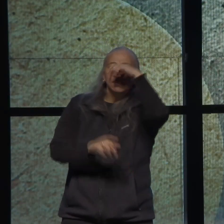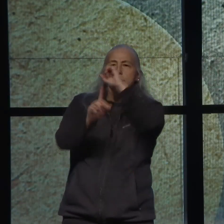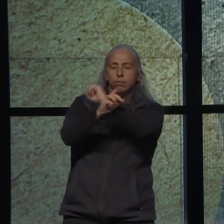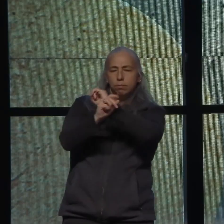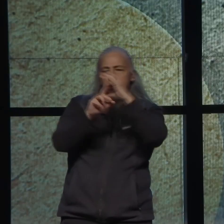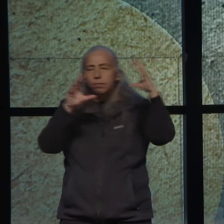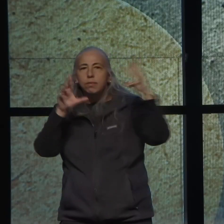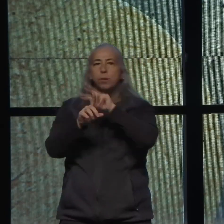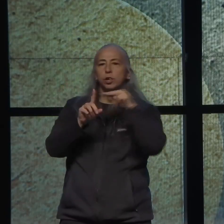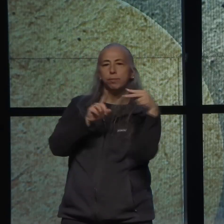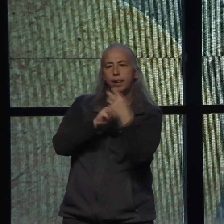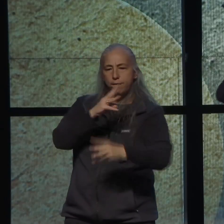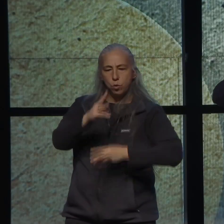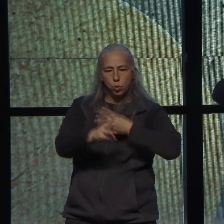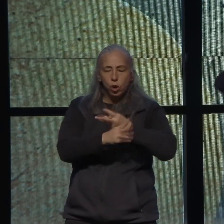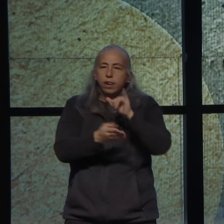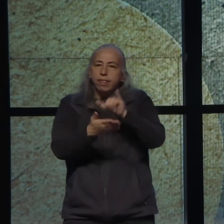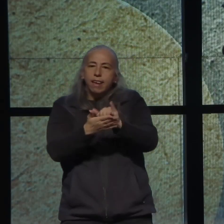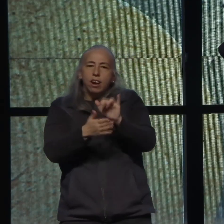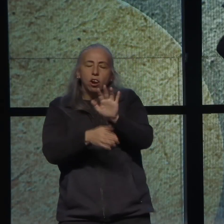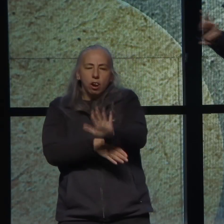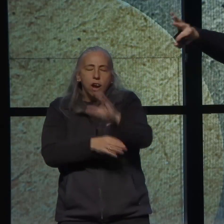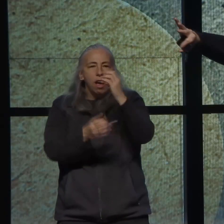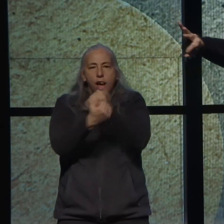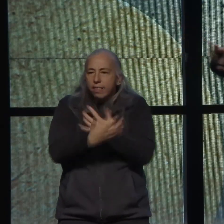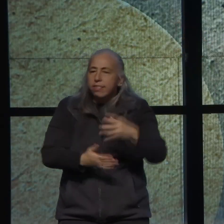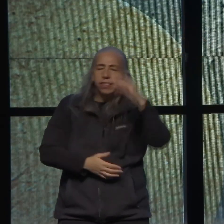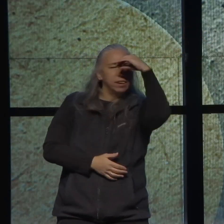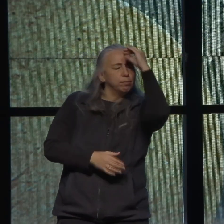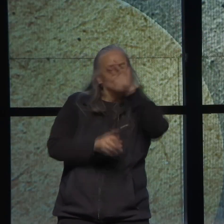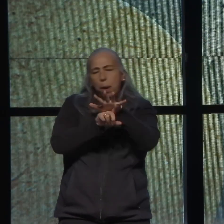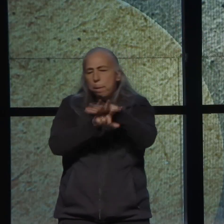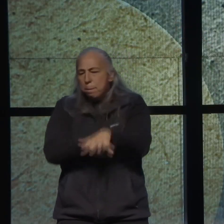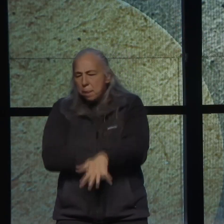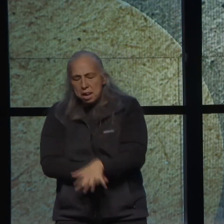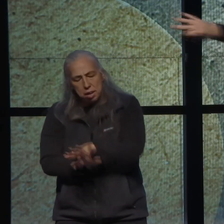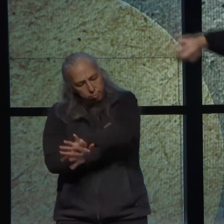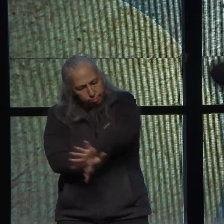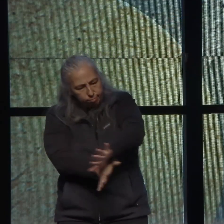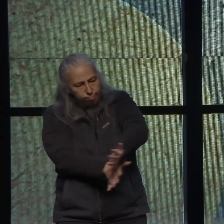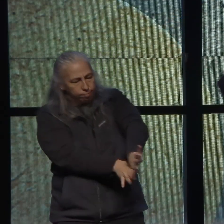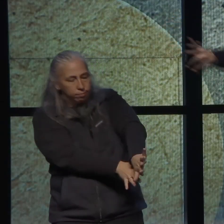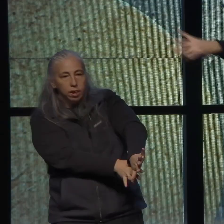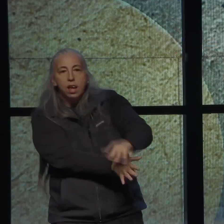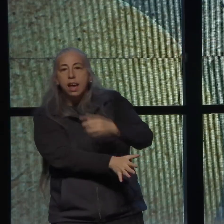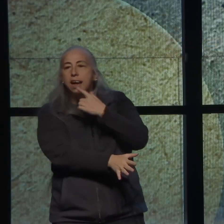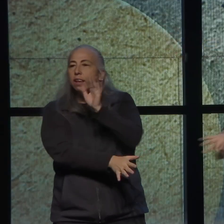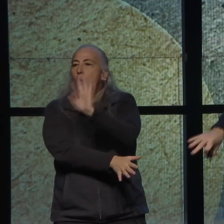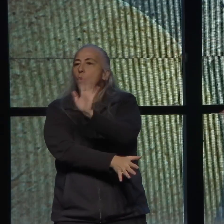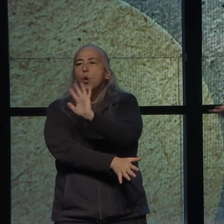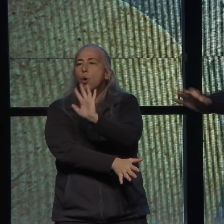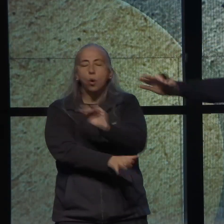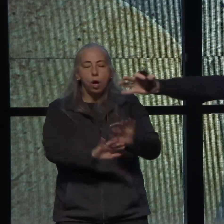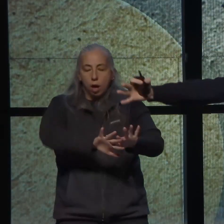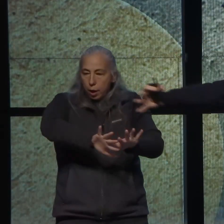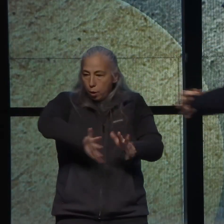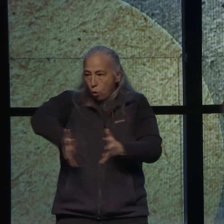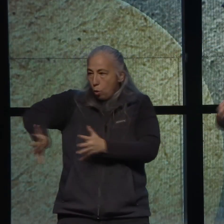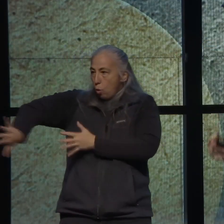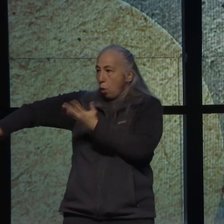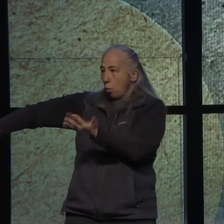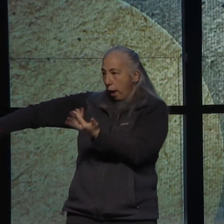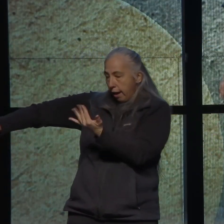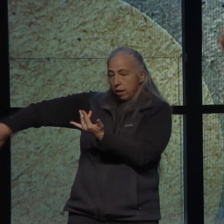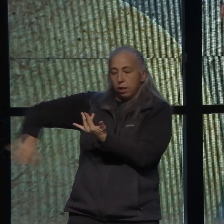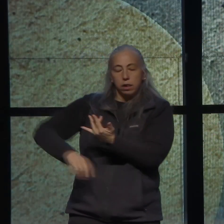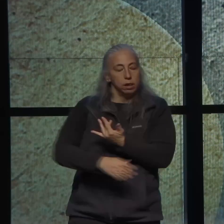that has been suppressed, that has been decentered, that has been pushed to the margins, and is saying, whoa, we're gonna back off some stuff and we're gonna bring it in